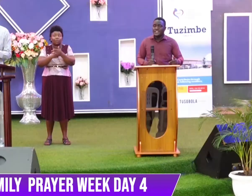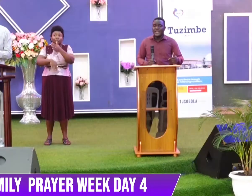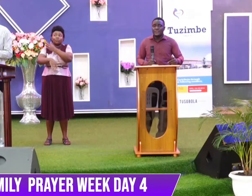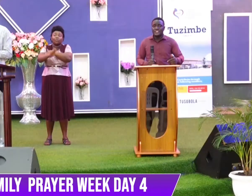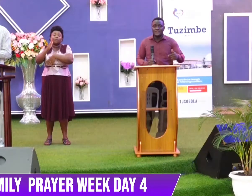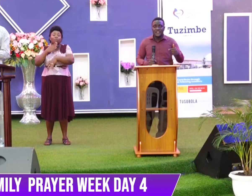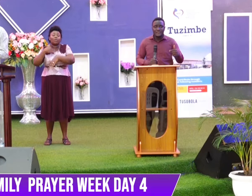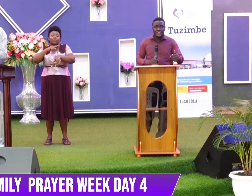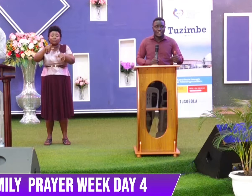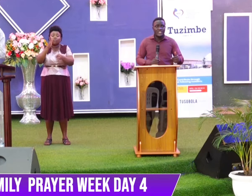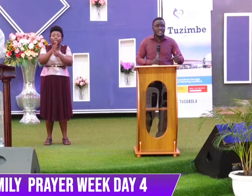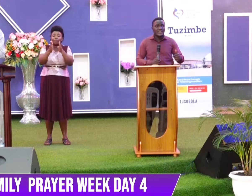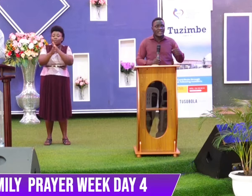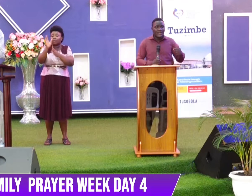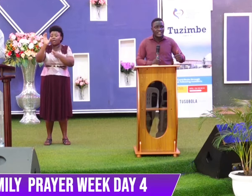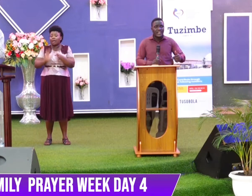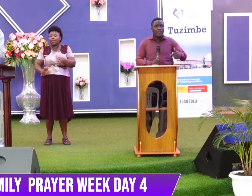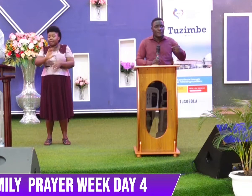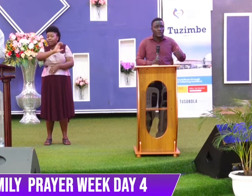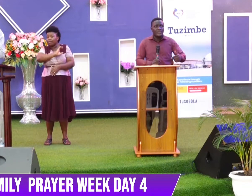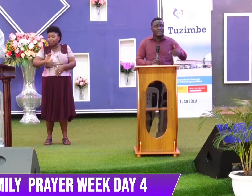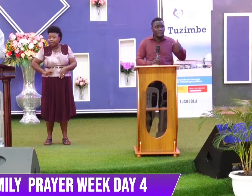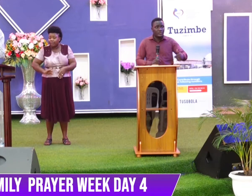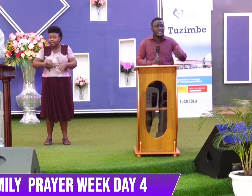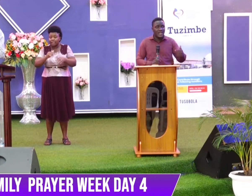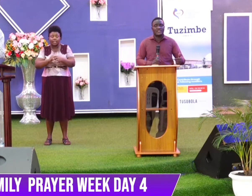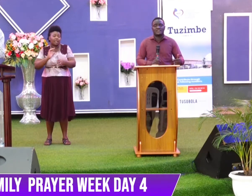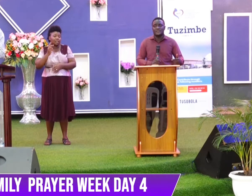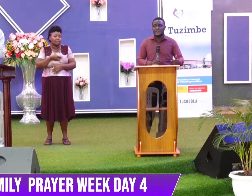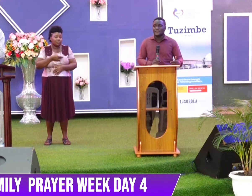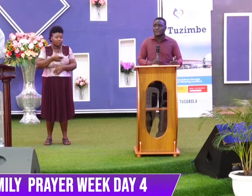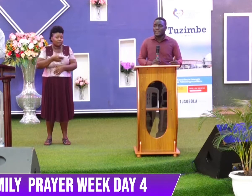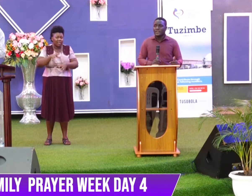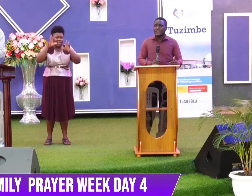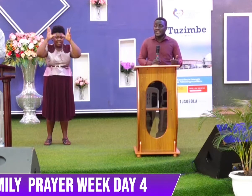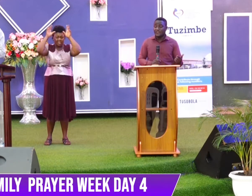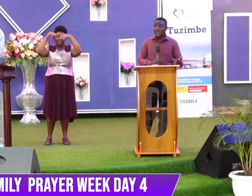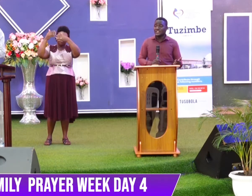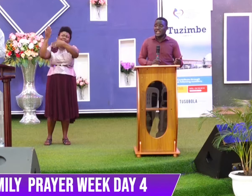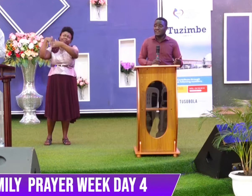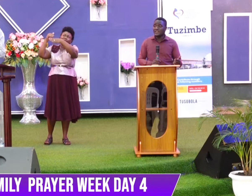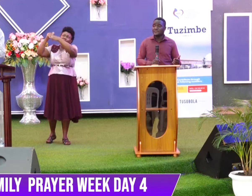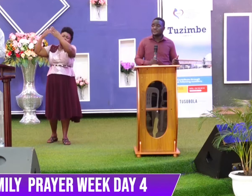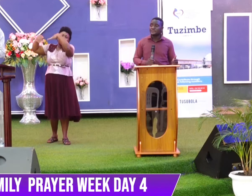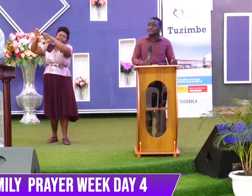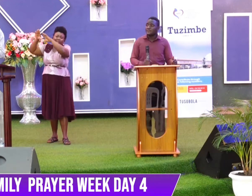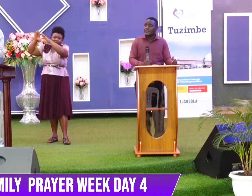from the time we receive salvation is that the character of God may be built in us. The devil was in